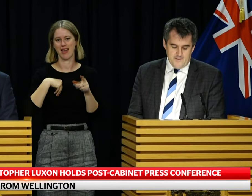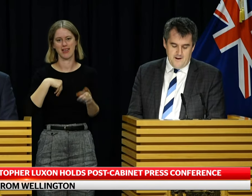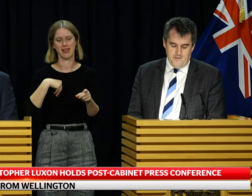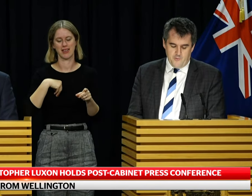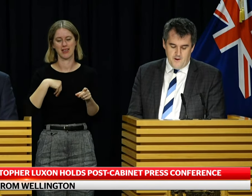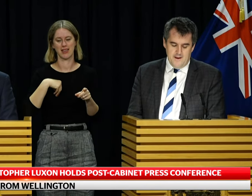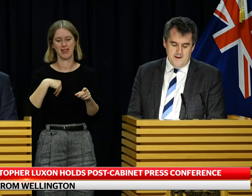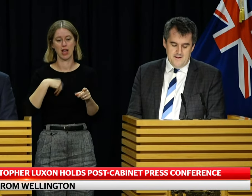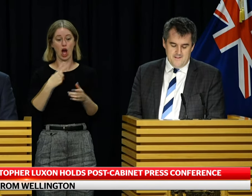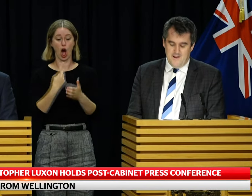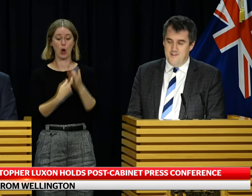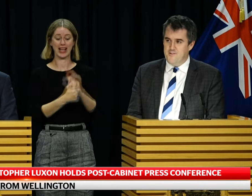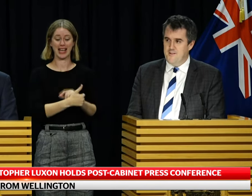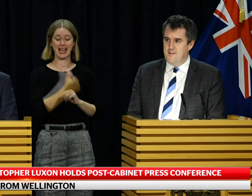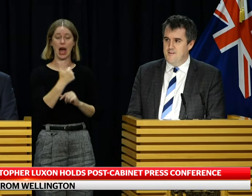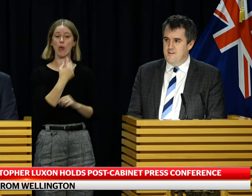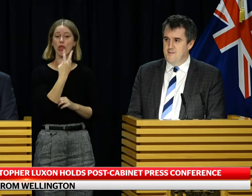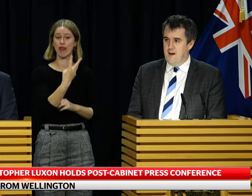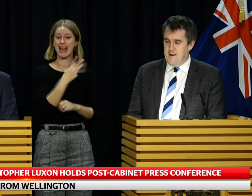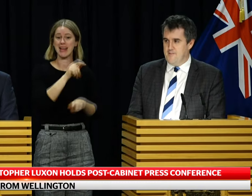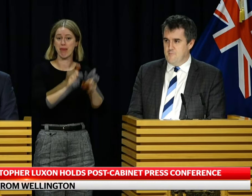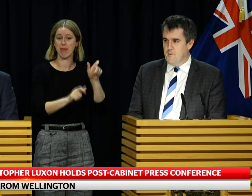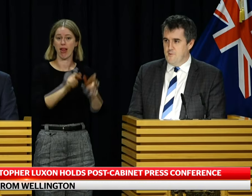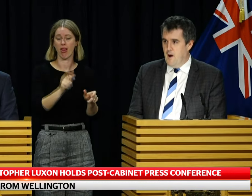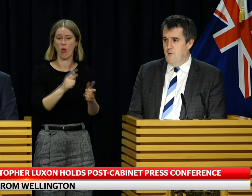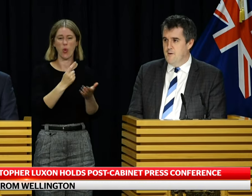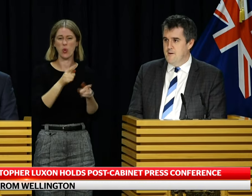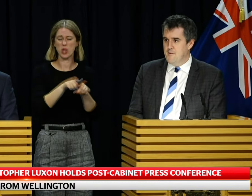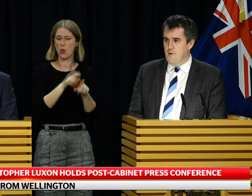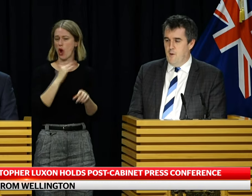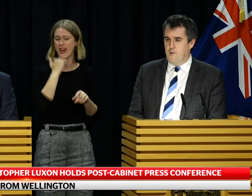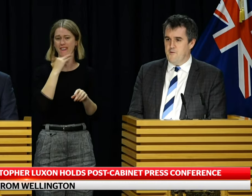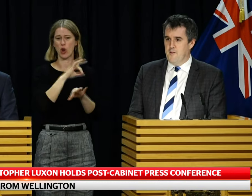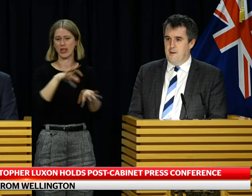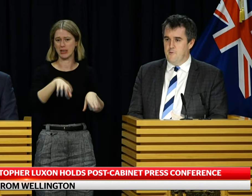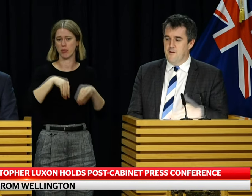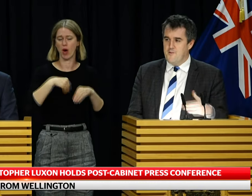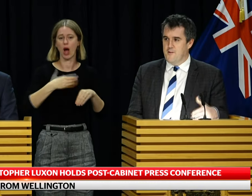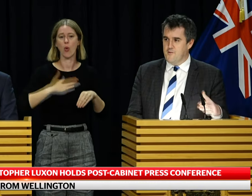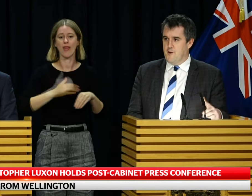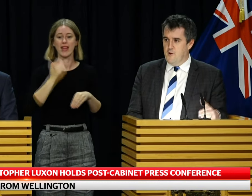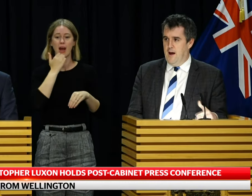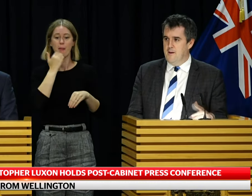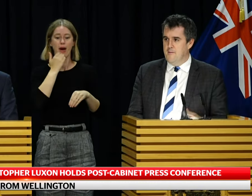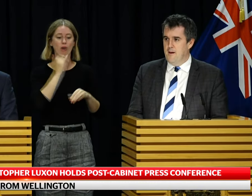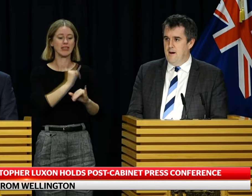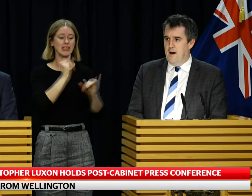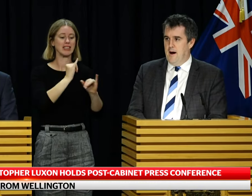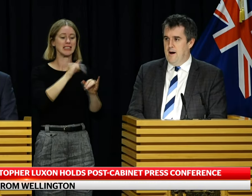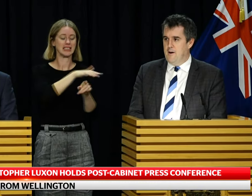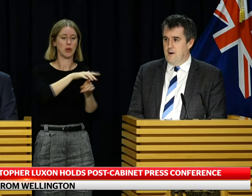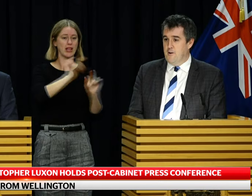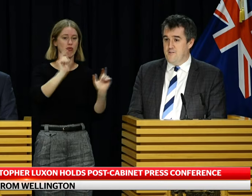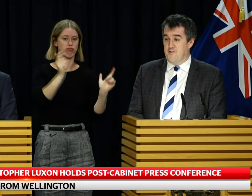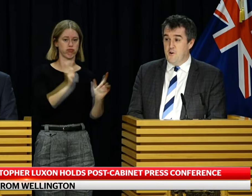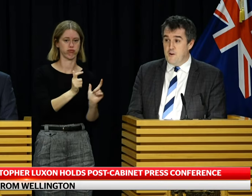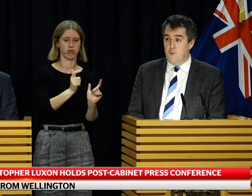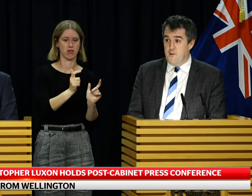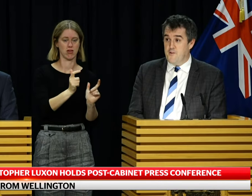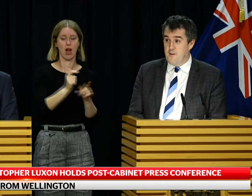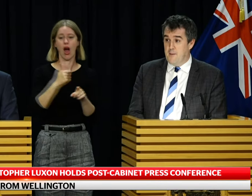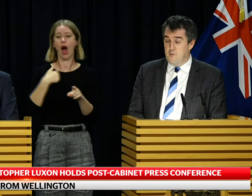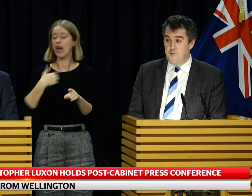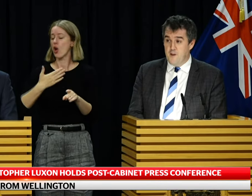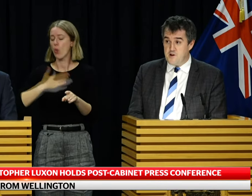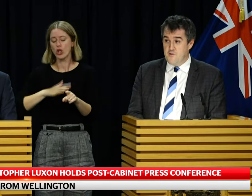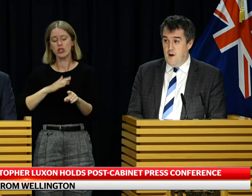only evicting three tenants is unacceptable as well. So I want to see the number of incidences go down. I don't necessarily